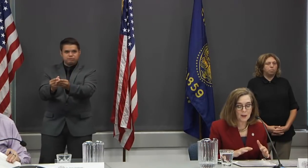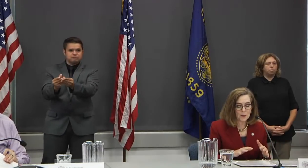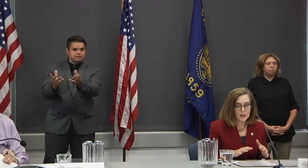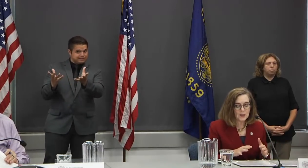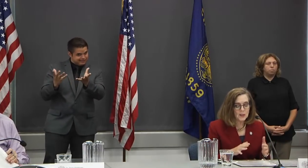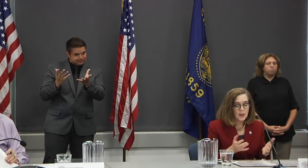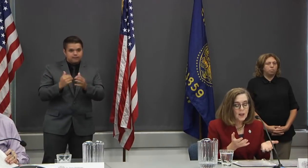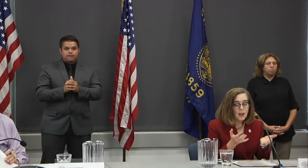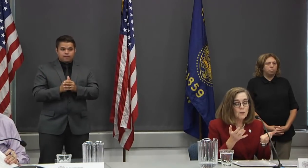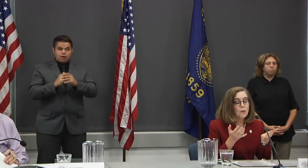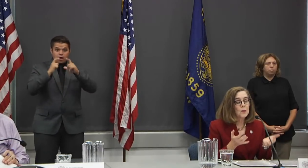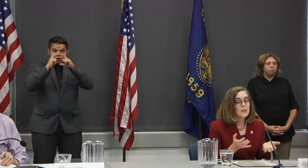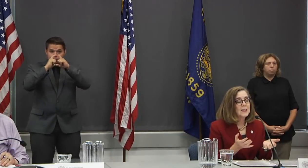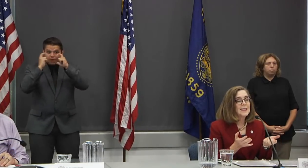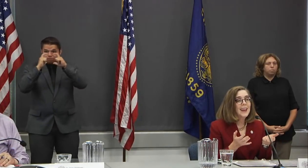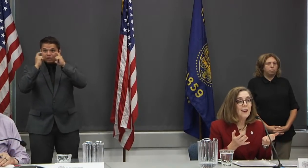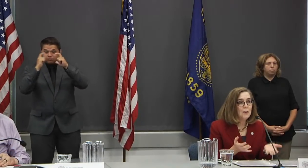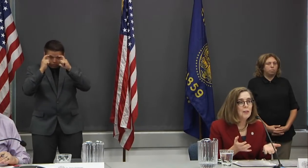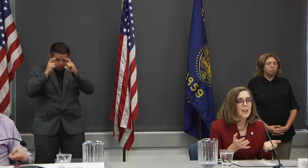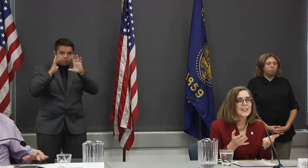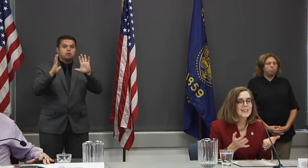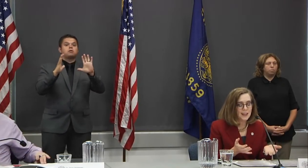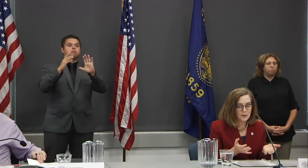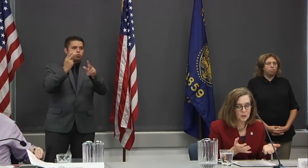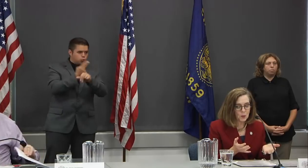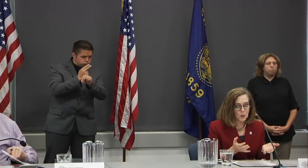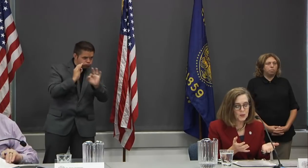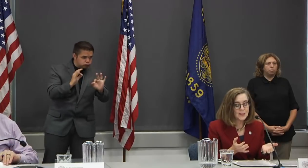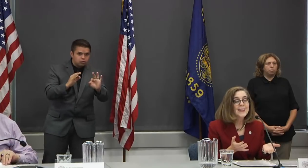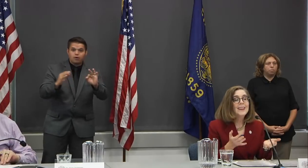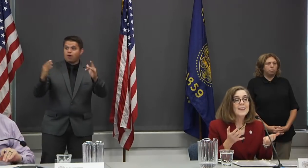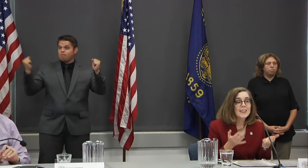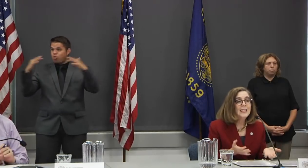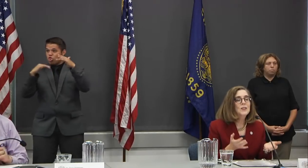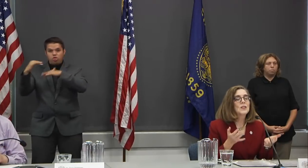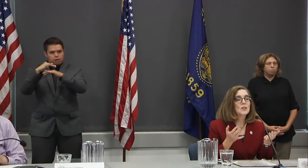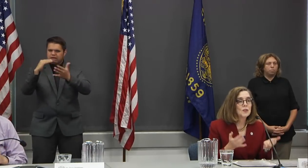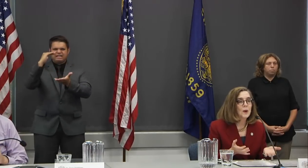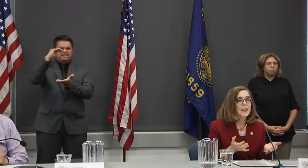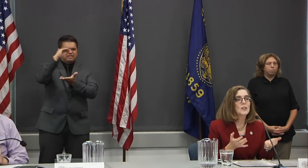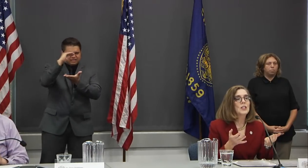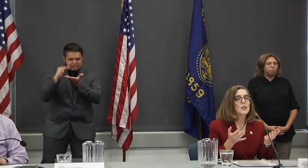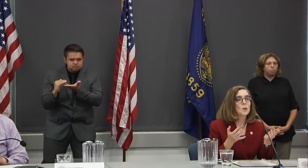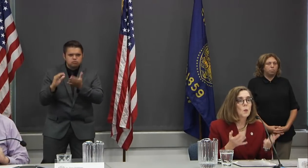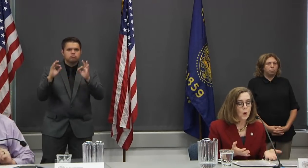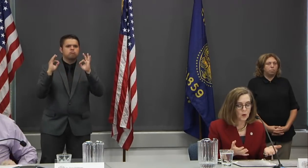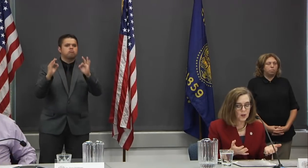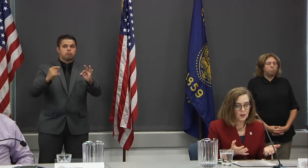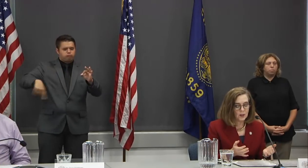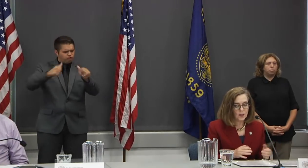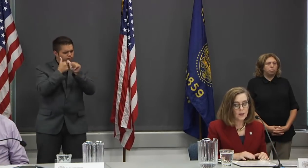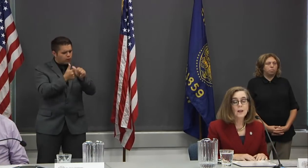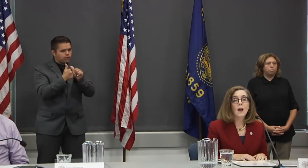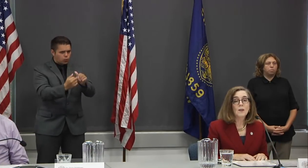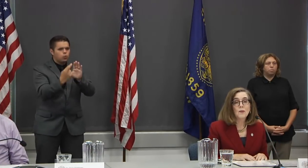social gatherings, enforcing health and safety rules, these strategies